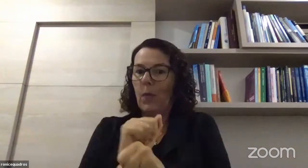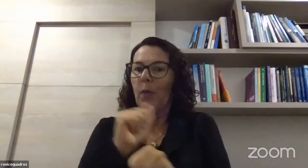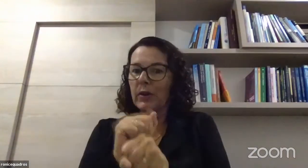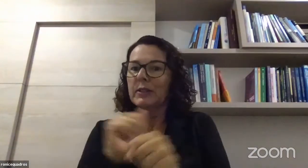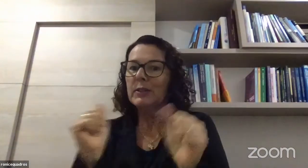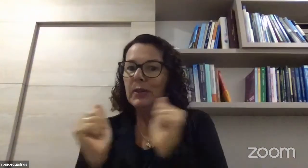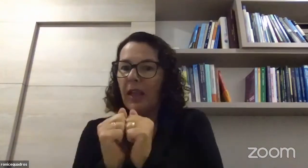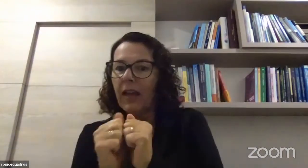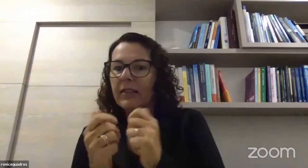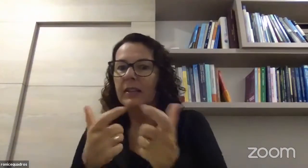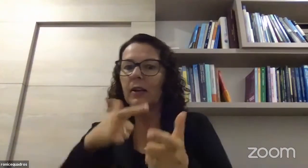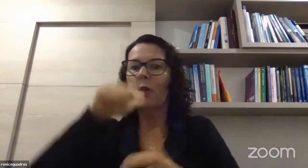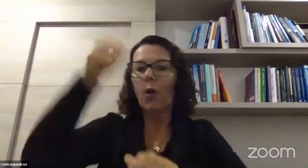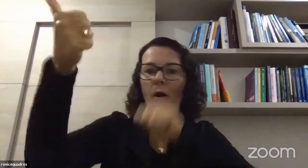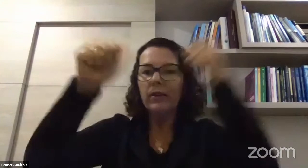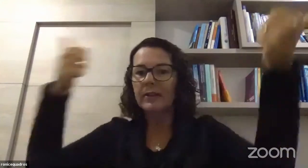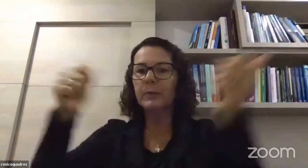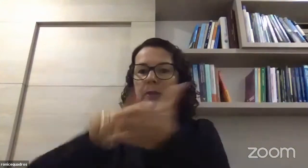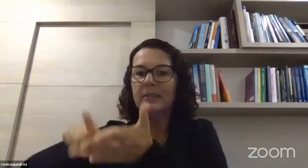working together